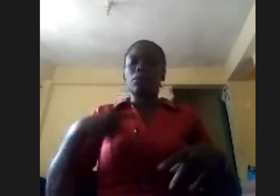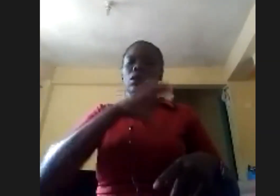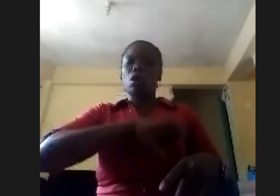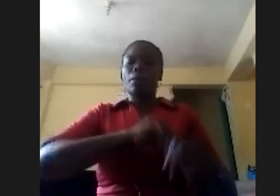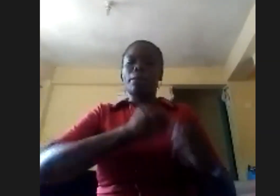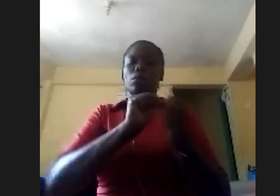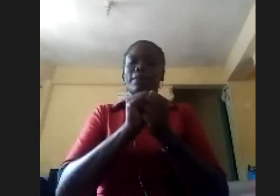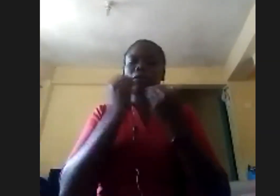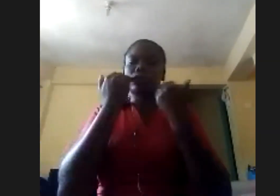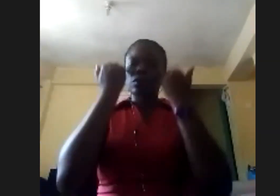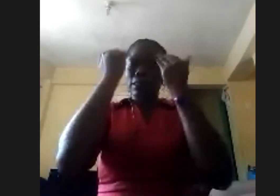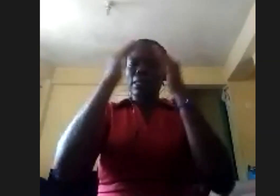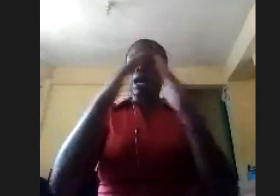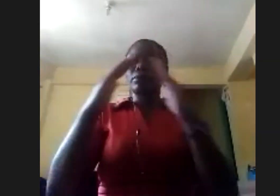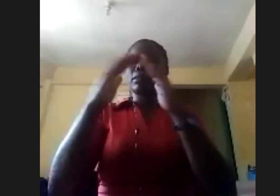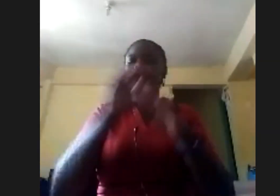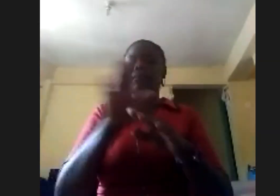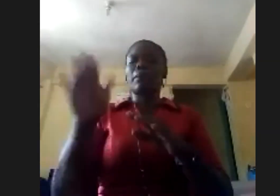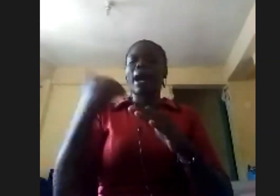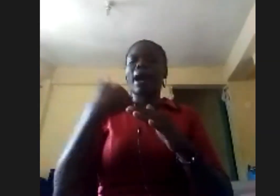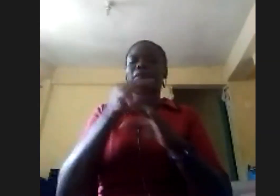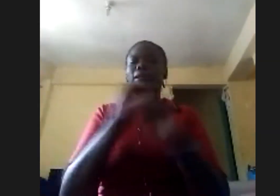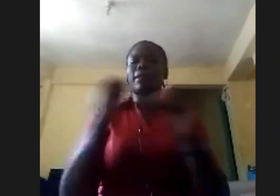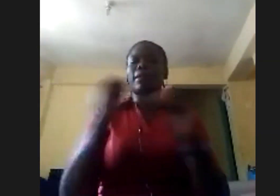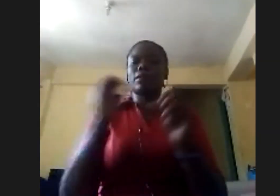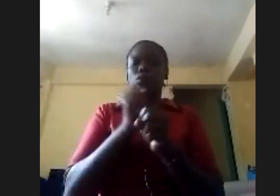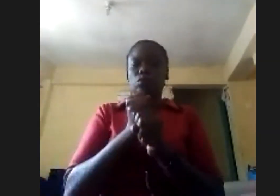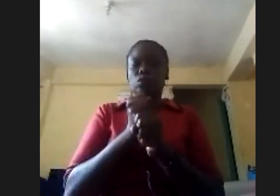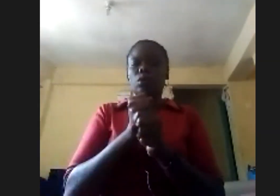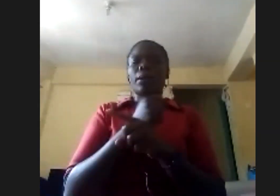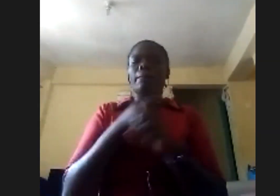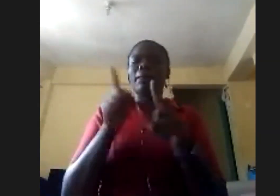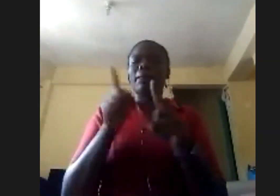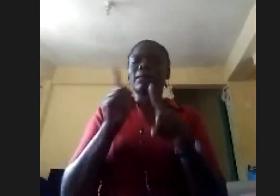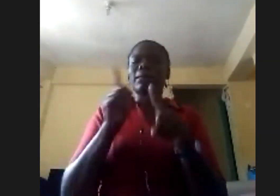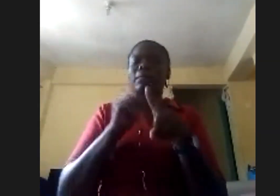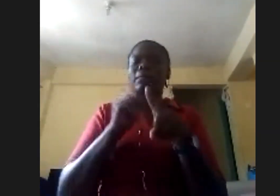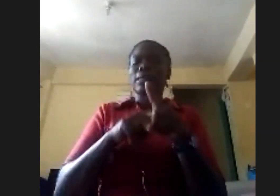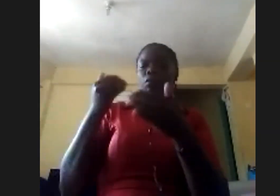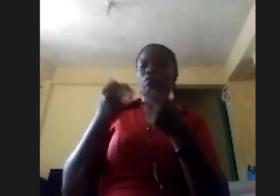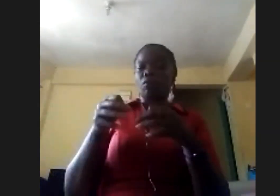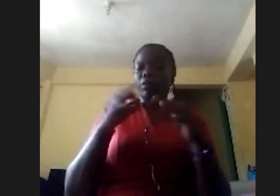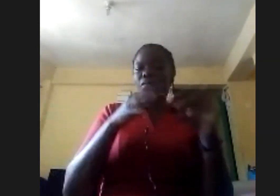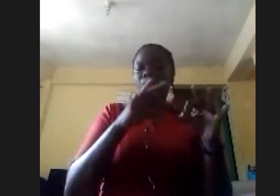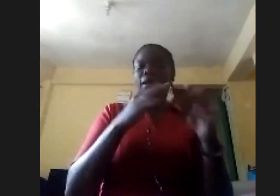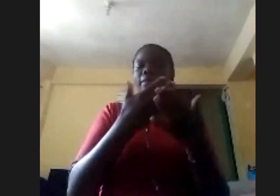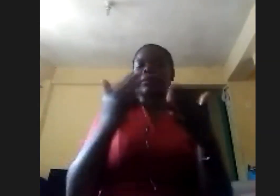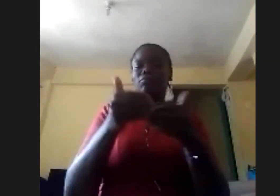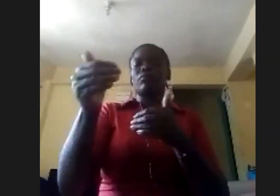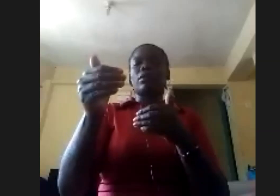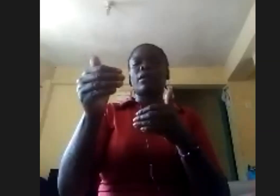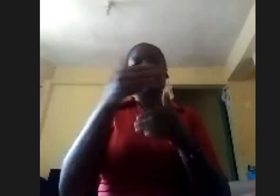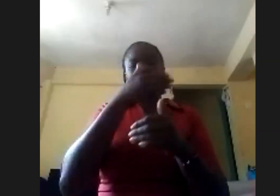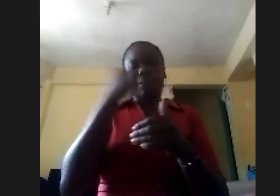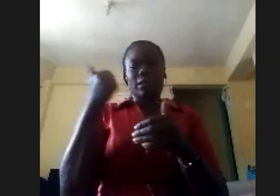or not having anything to do. But when things were a bit free, and I believe things will get better with time, it's good to